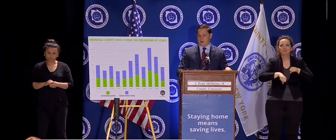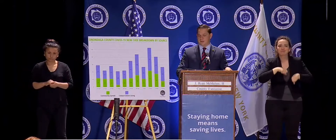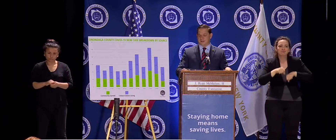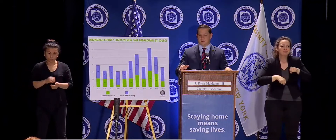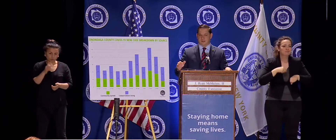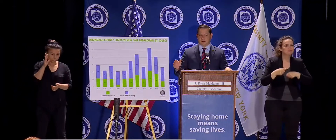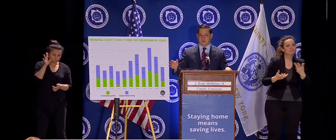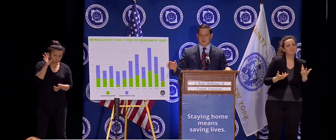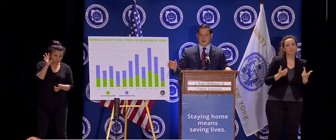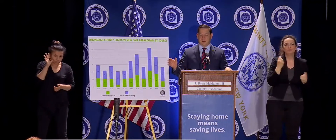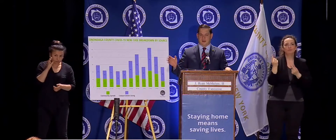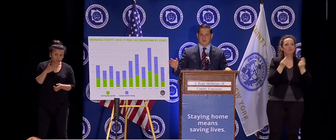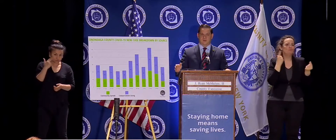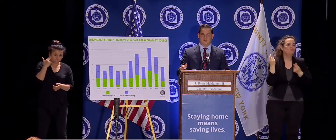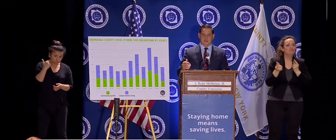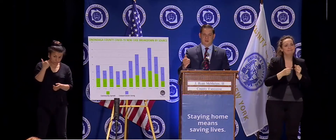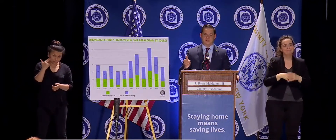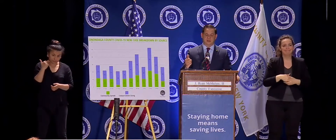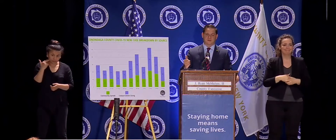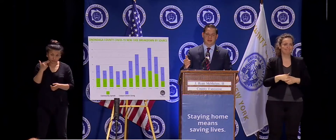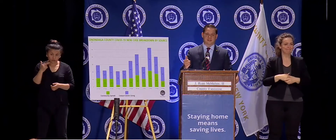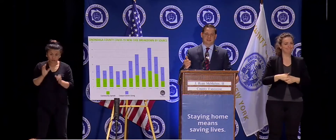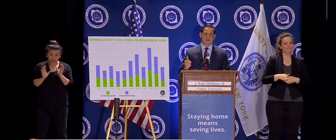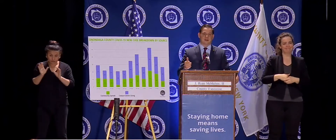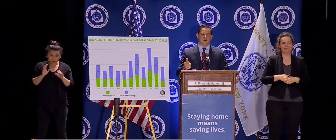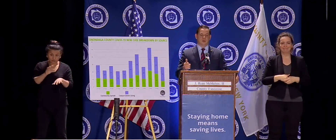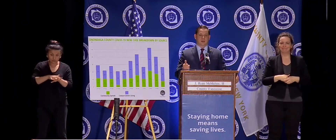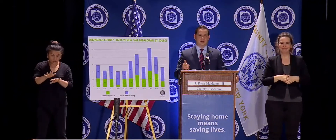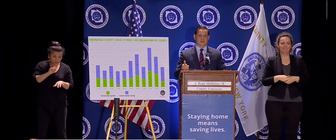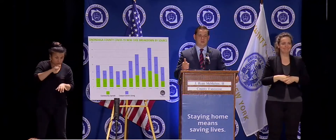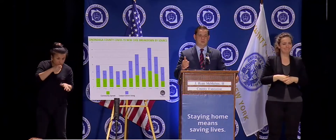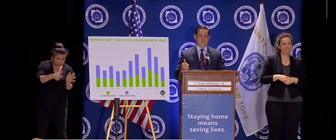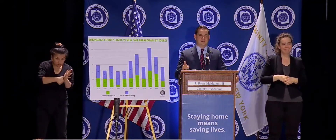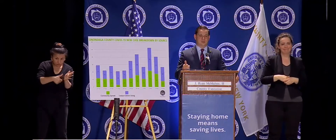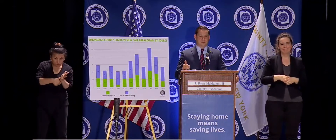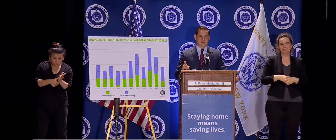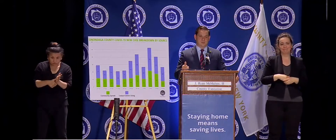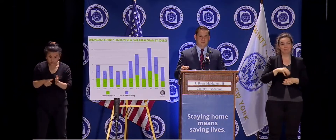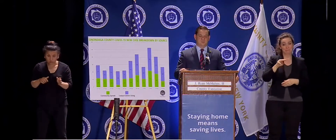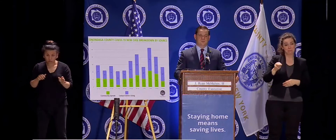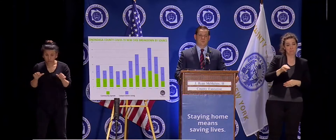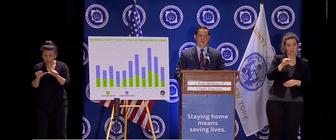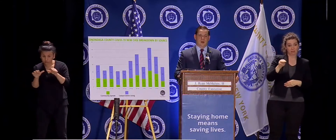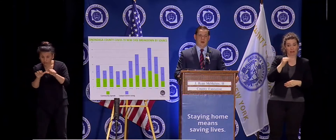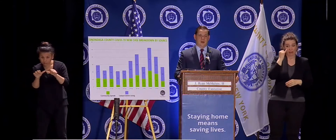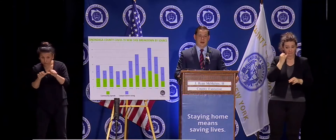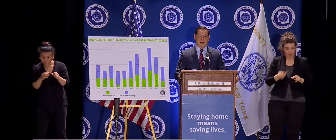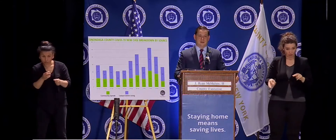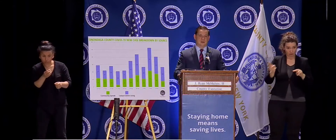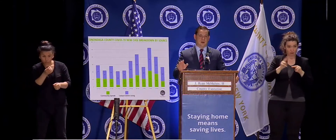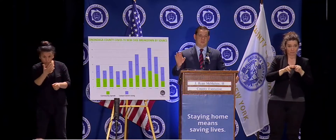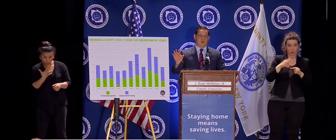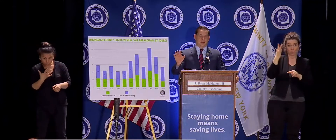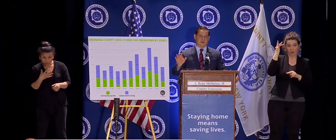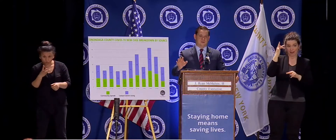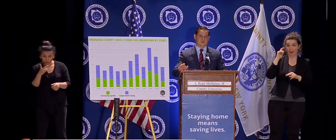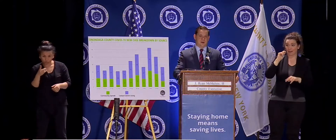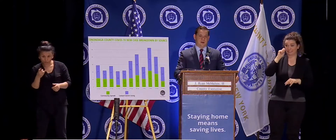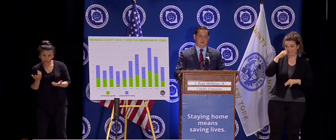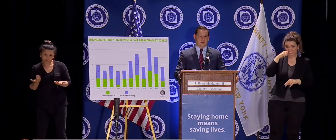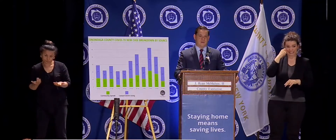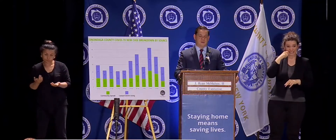we'll probably see the results Sunday. So if you see an uptick of testing related to symptoms, not our